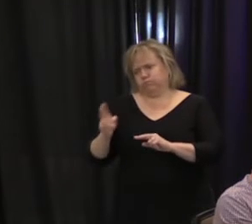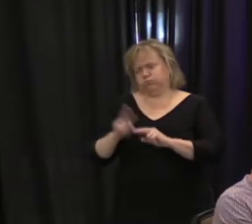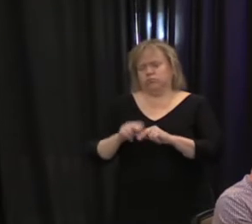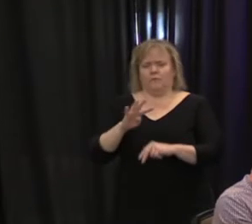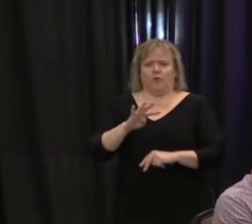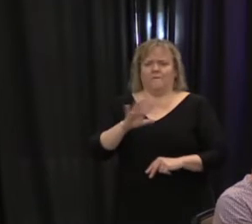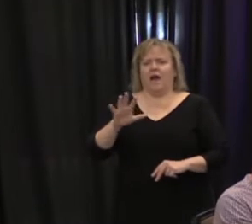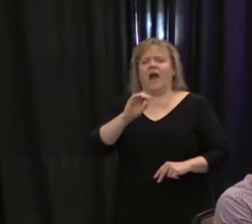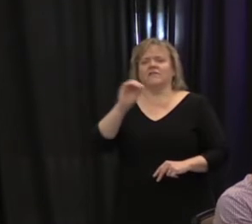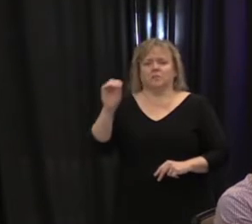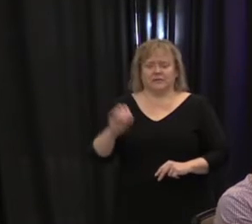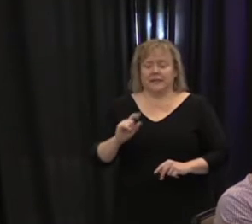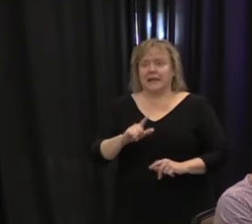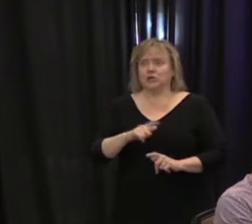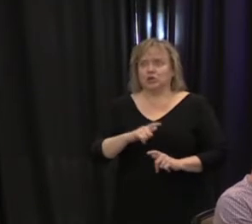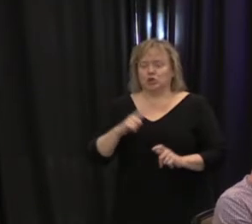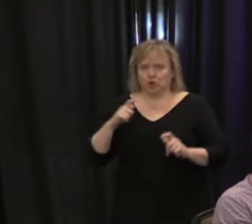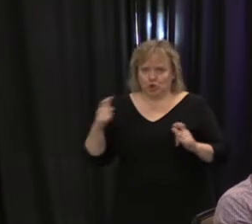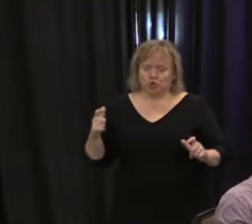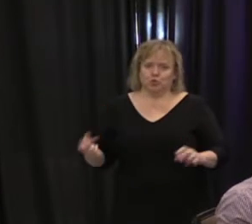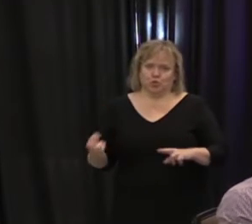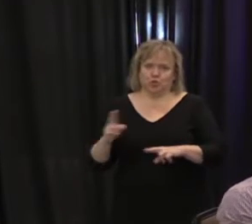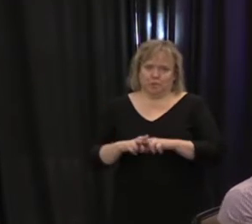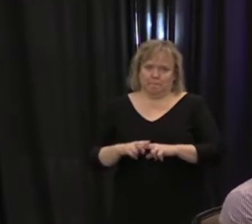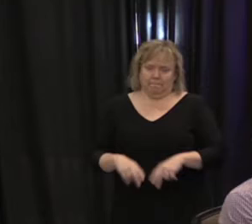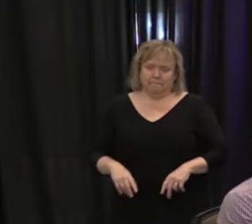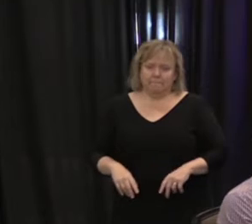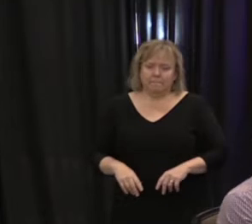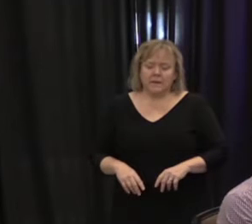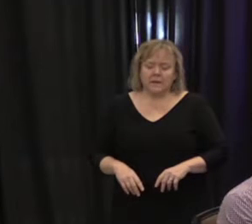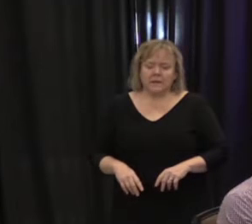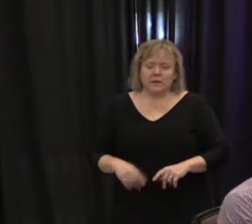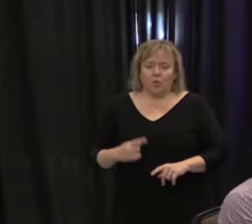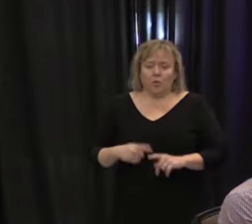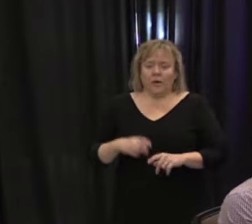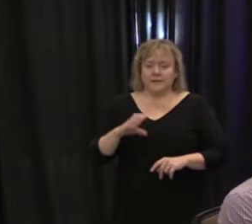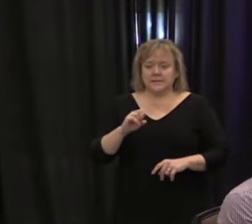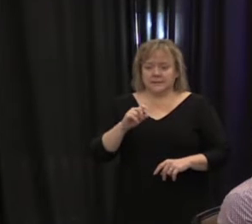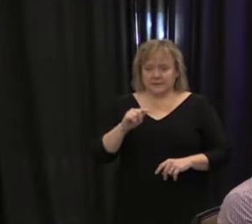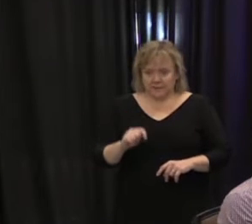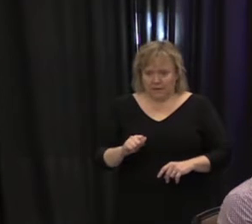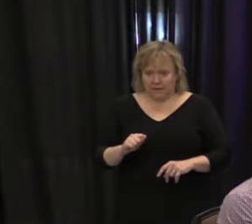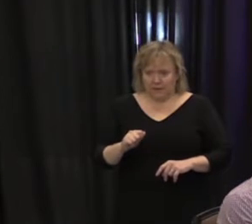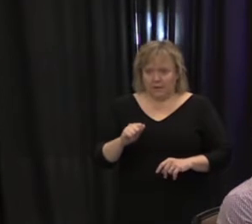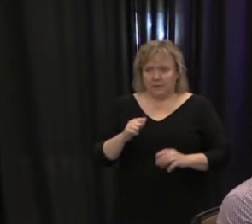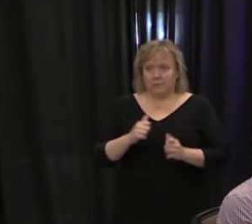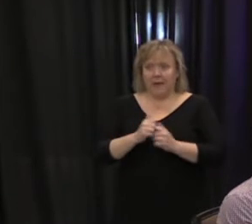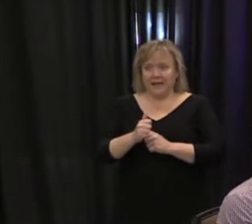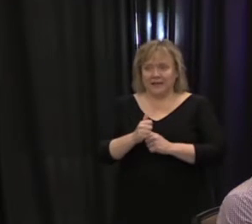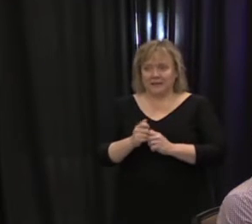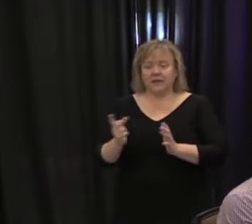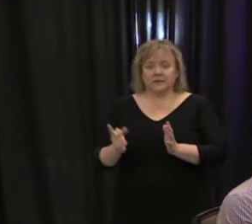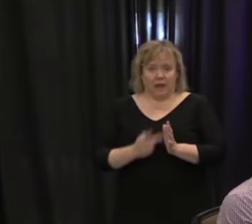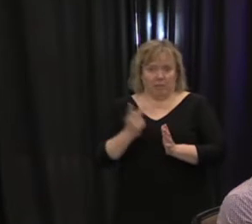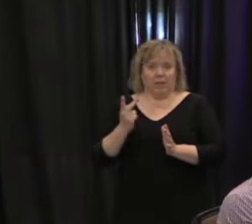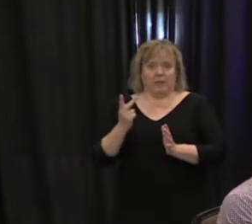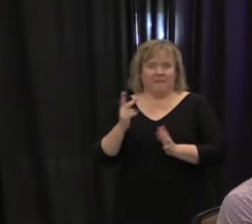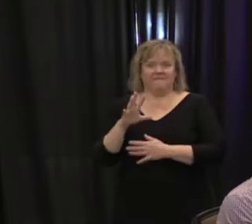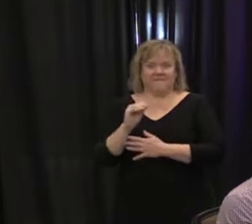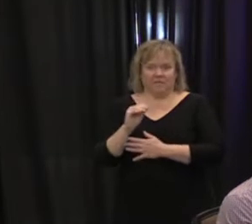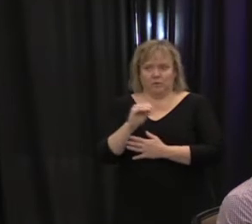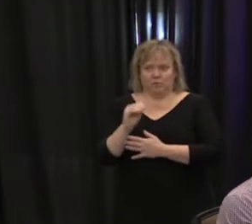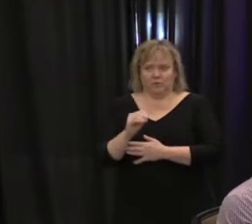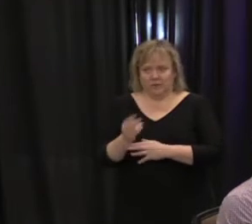45%. That's enormous, right? That's huge. When SESTA was passed, it doubled. It